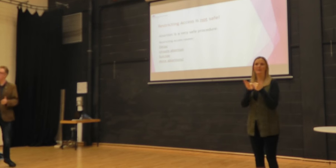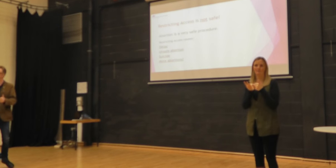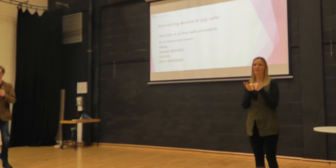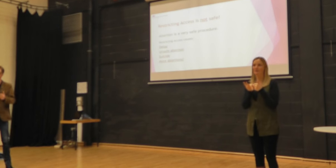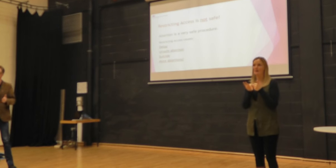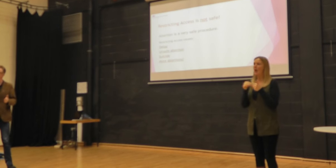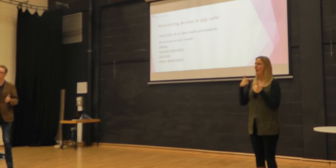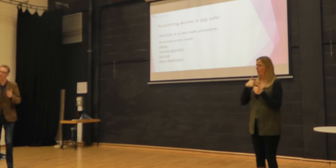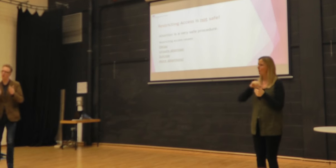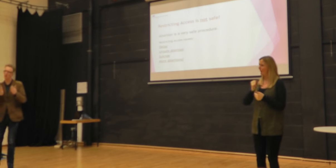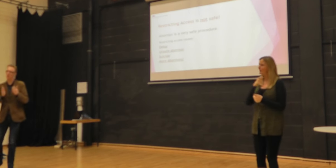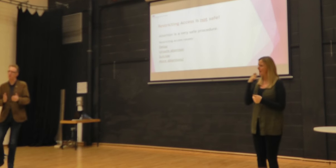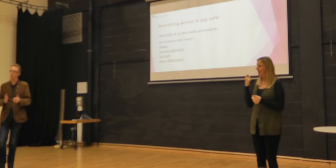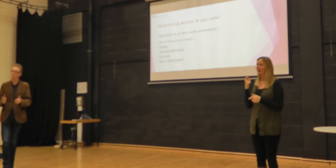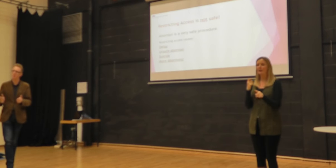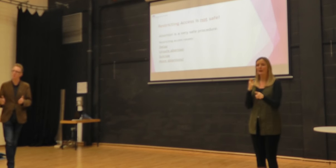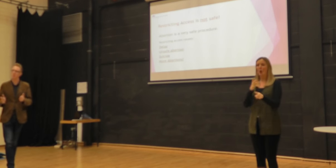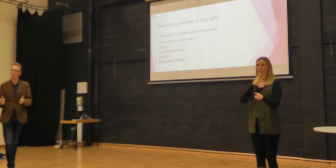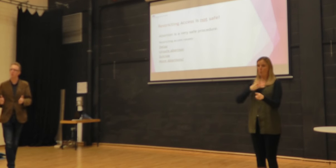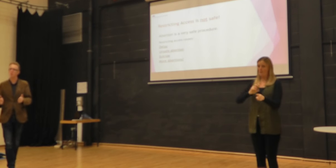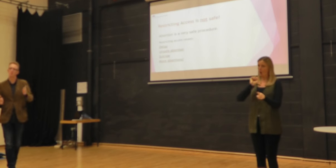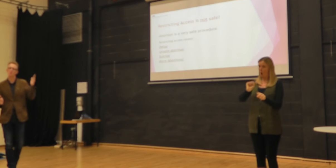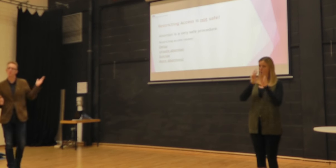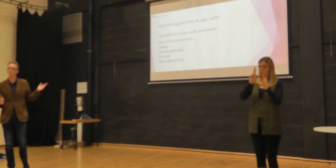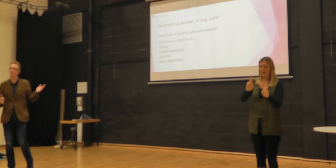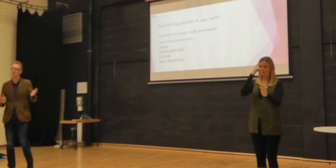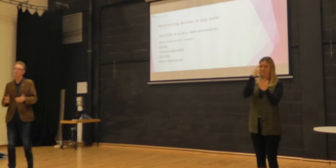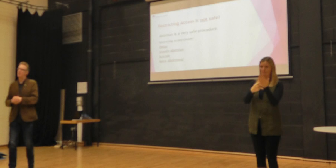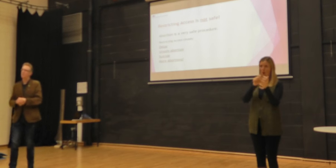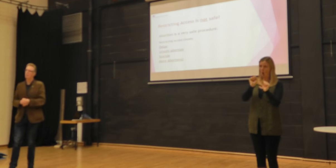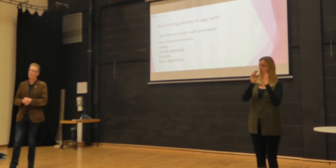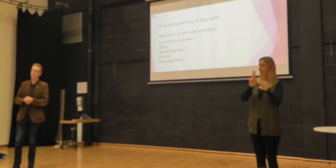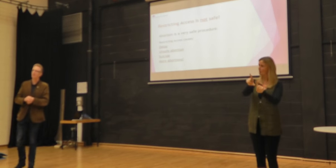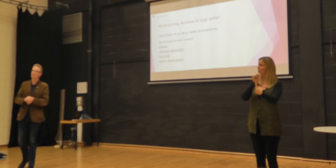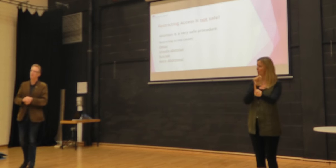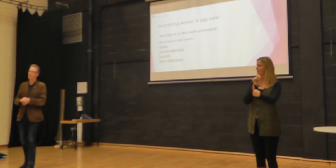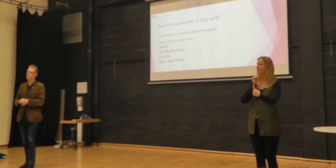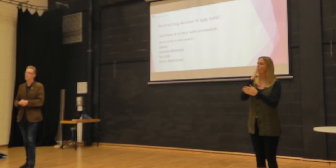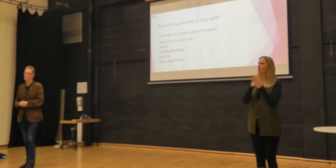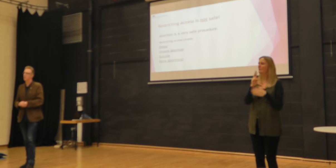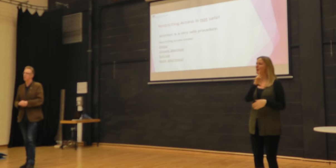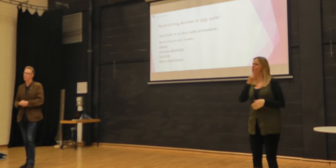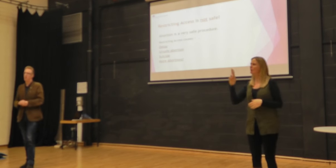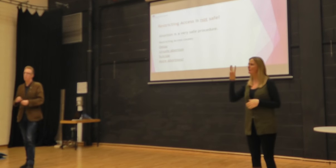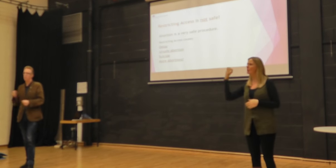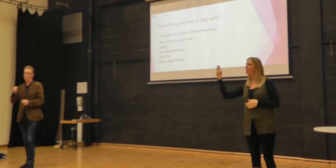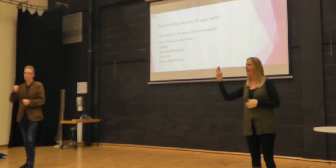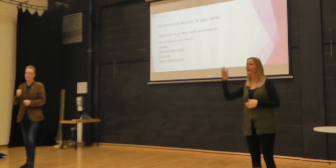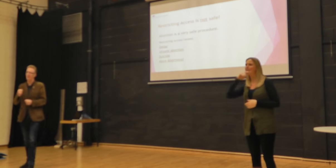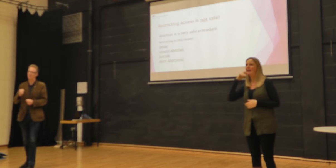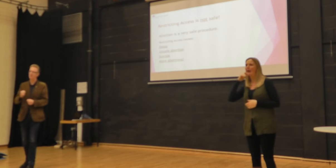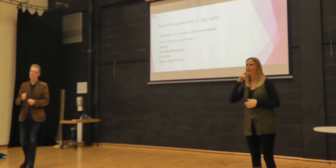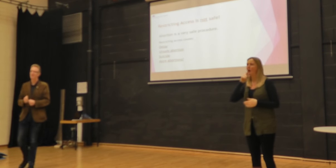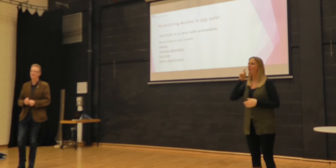trust women? A woman makes it's a woman's right to choose, what some of the more right-wing commentators call abortion